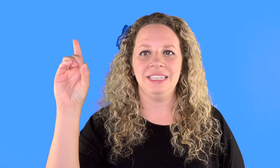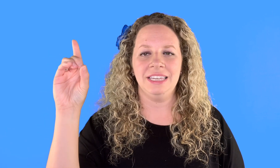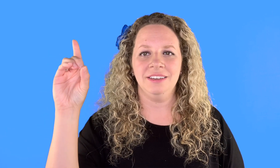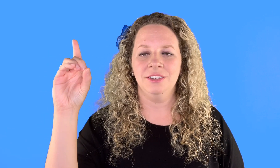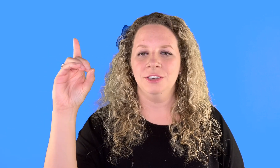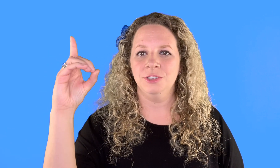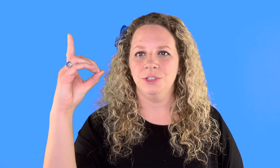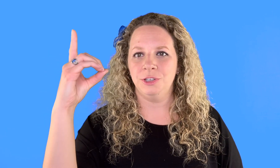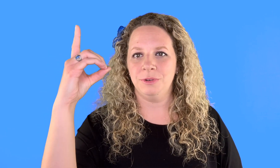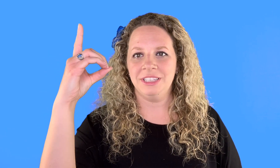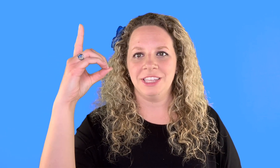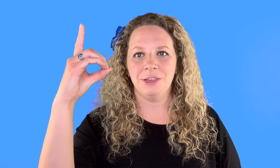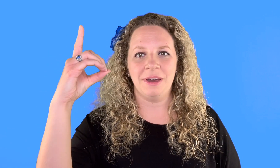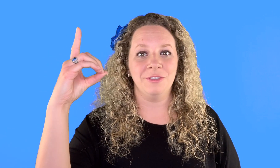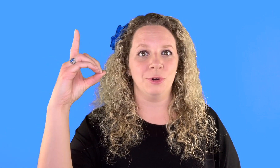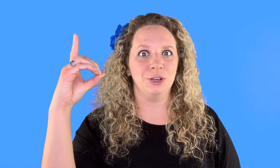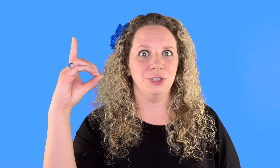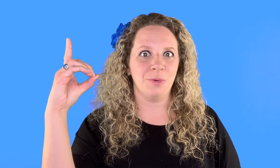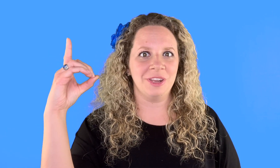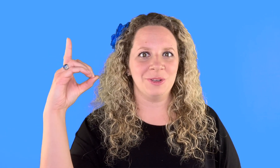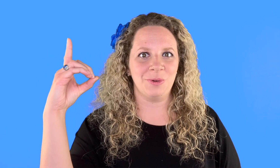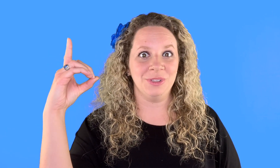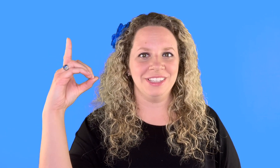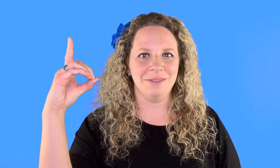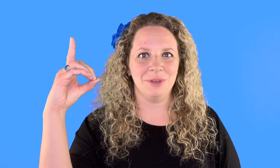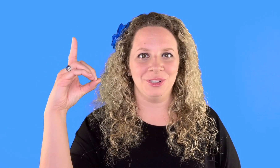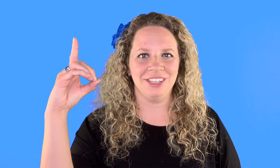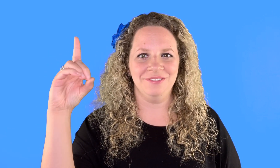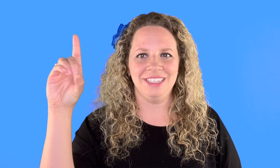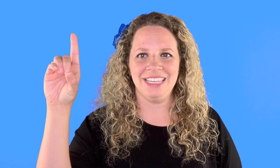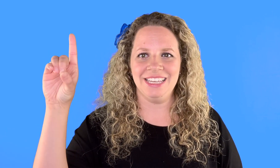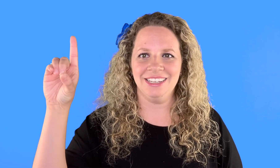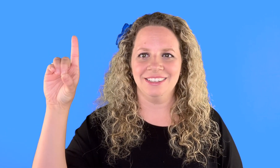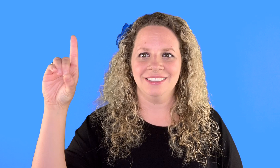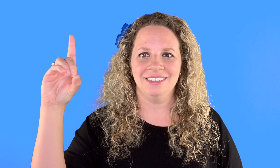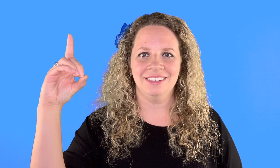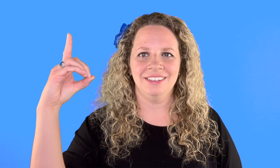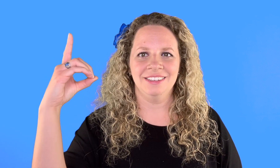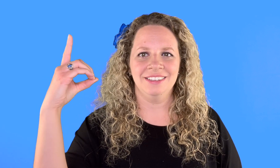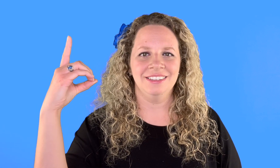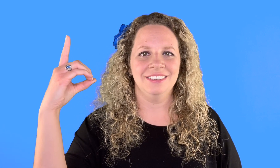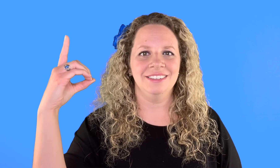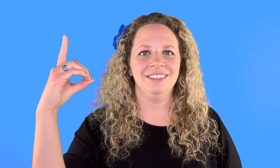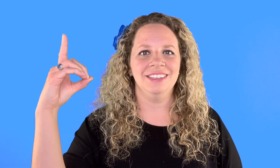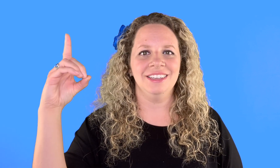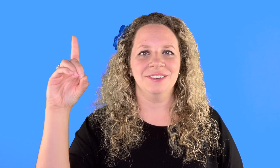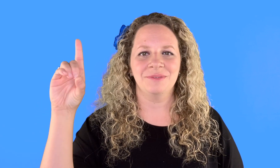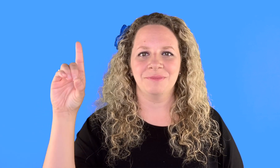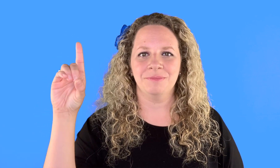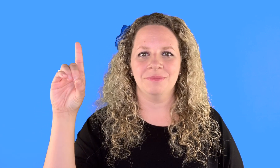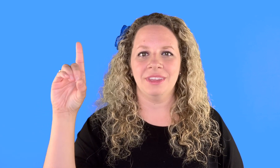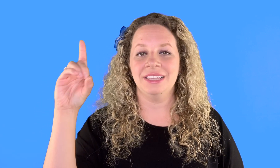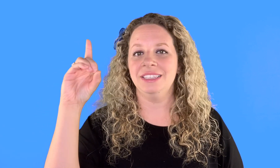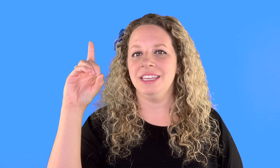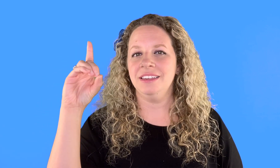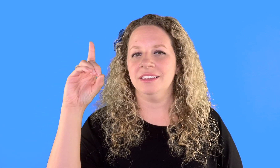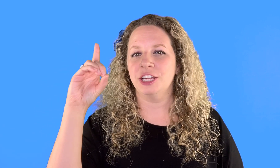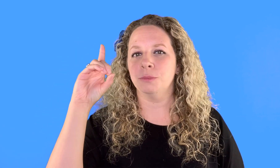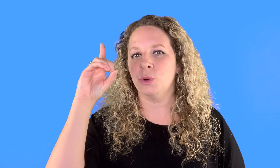D. So notice that you have your donut hole in the middle of D. D. And D, like you're